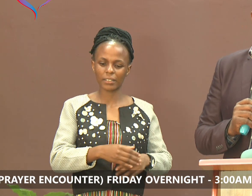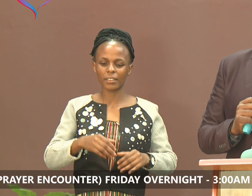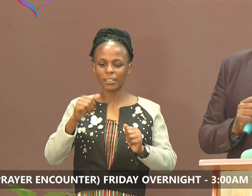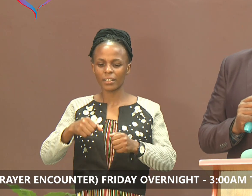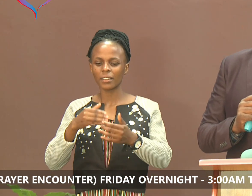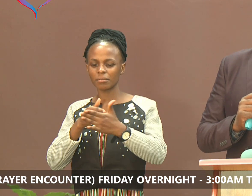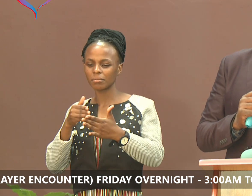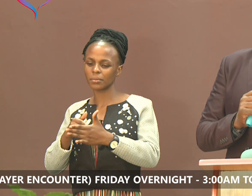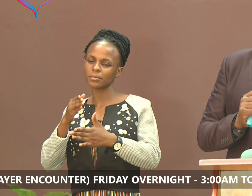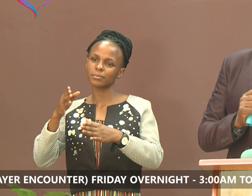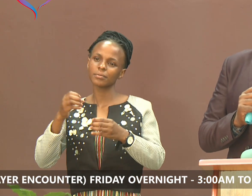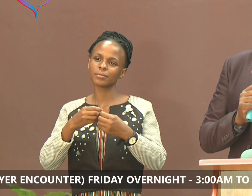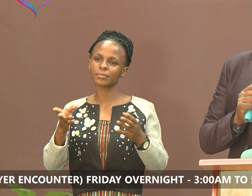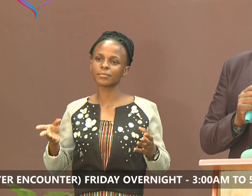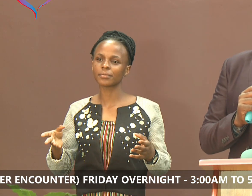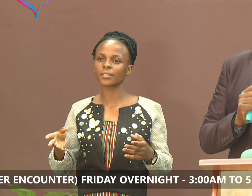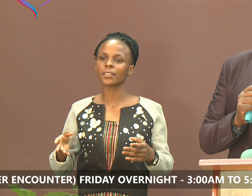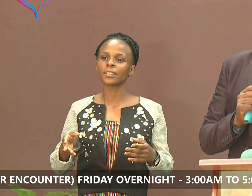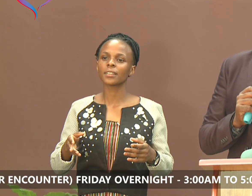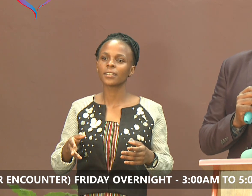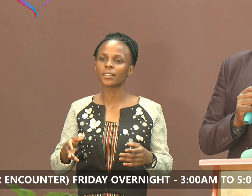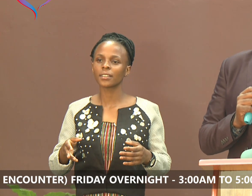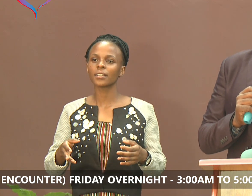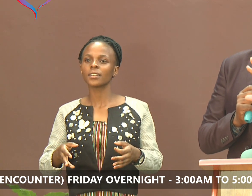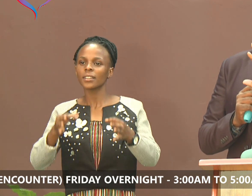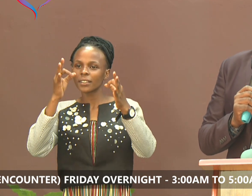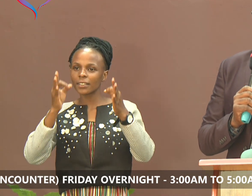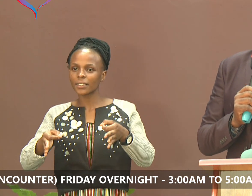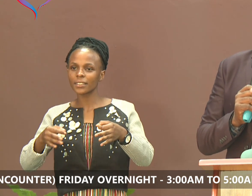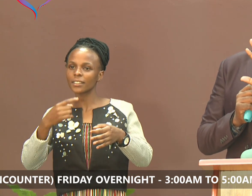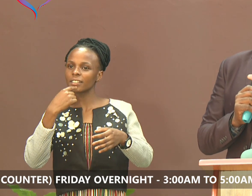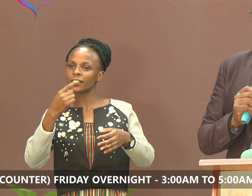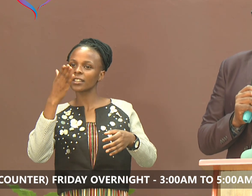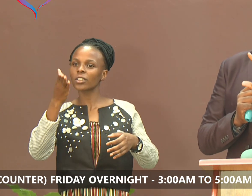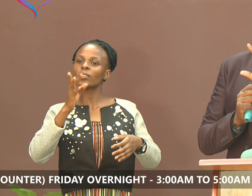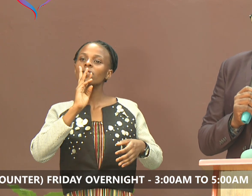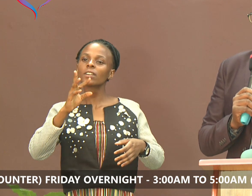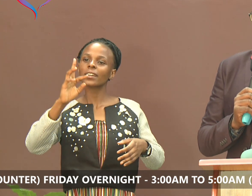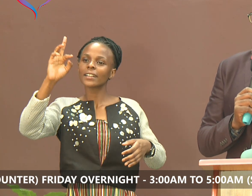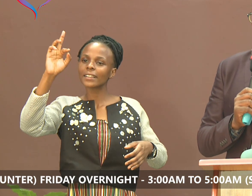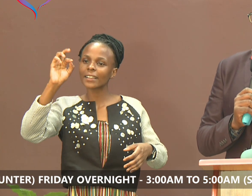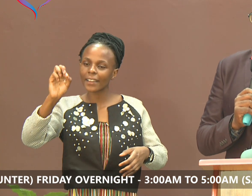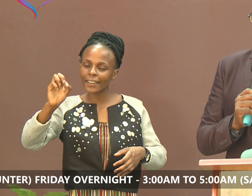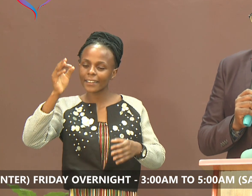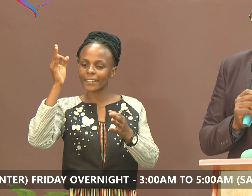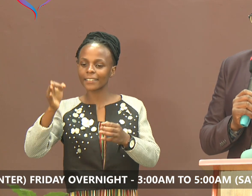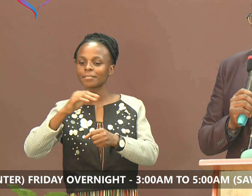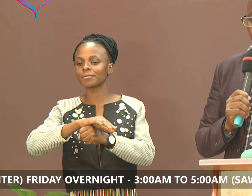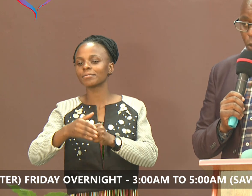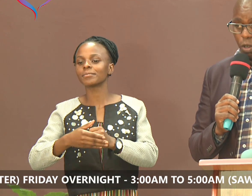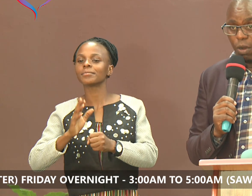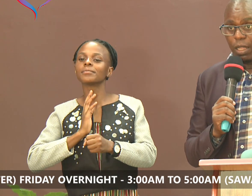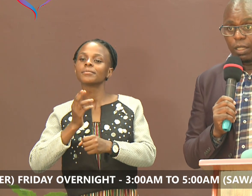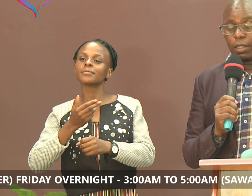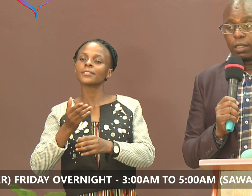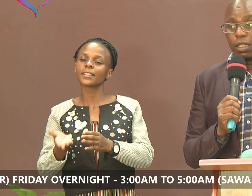okubalemesa okuwuliziganya. The things I'm telling you are standard. Bye nkugamba kati biri standard. Those are the eight components of communication. What I'm telling you are